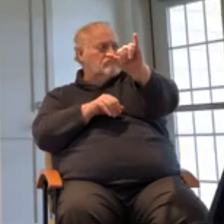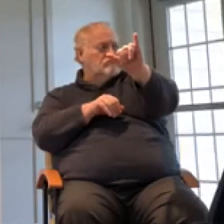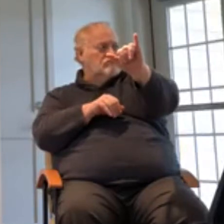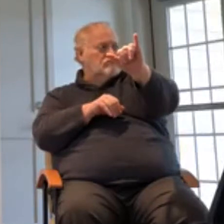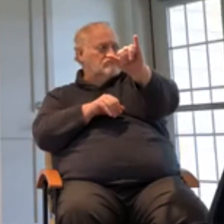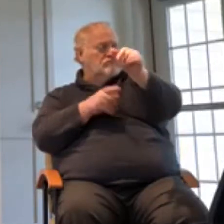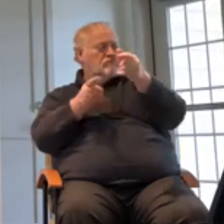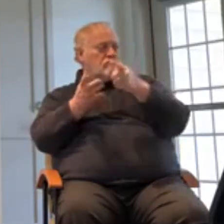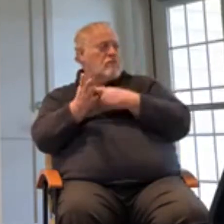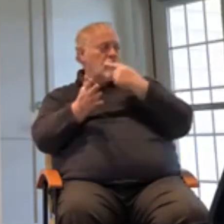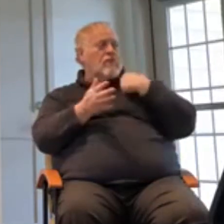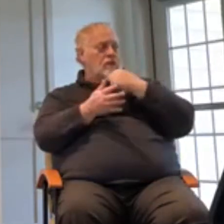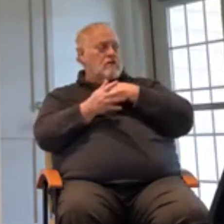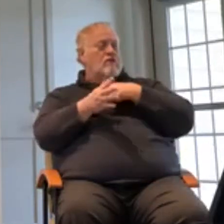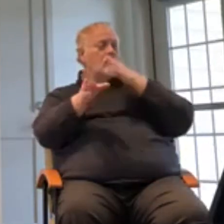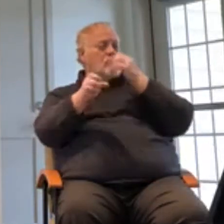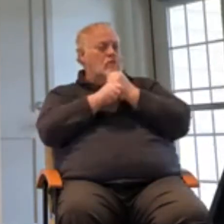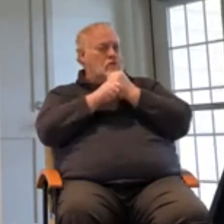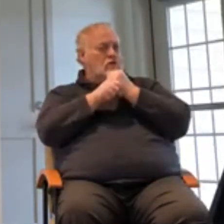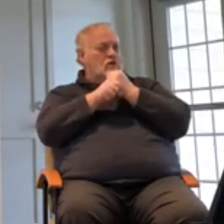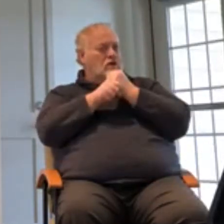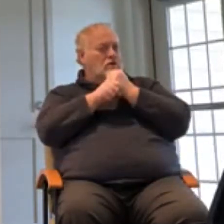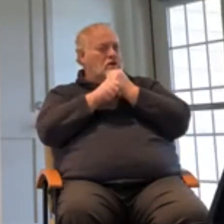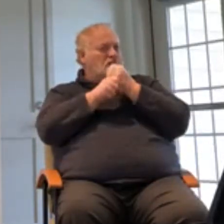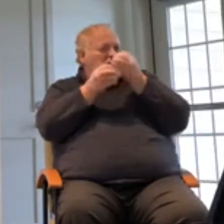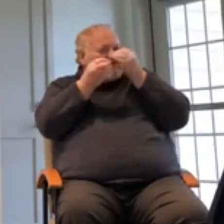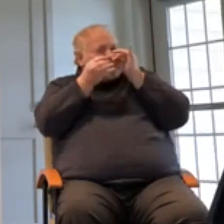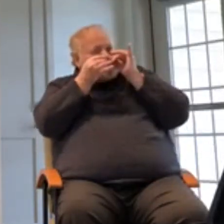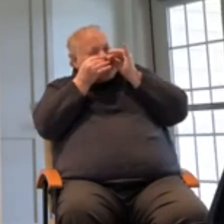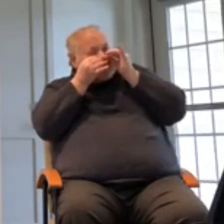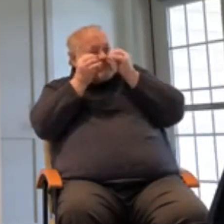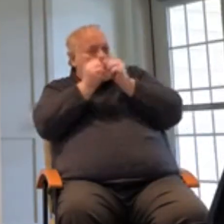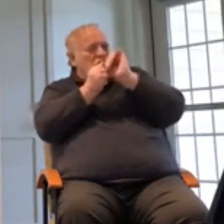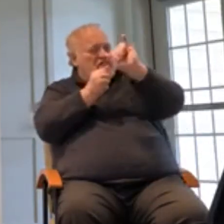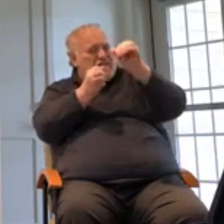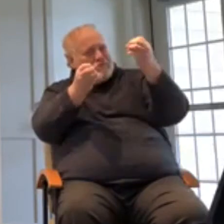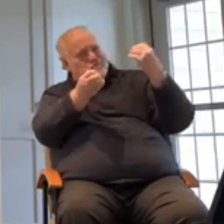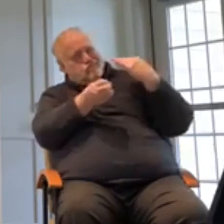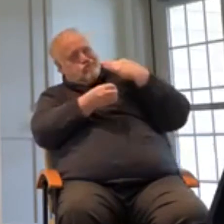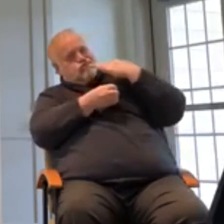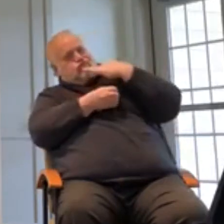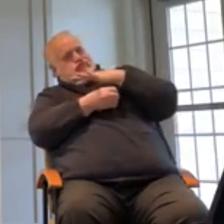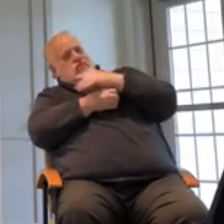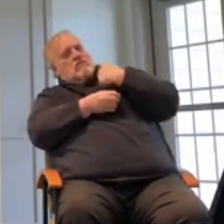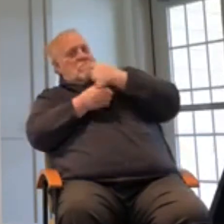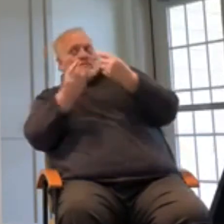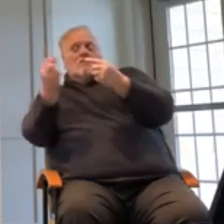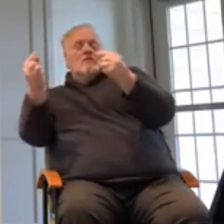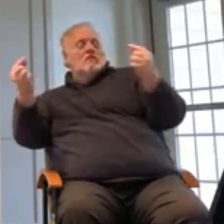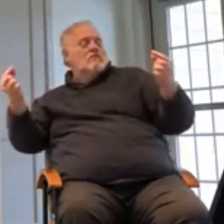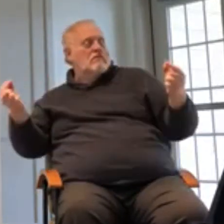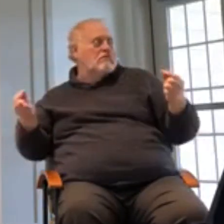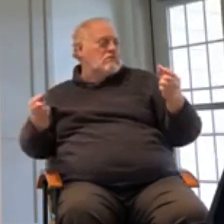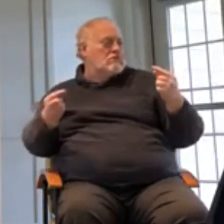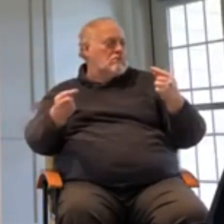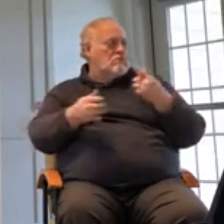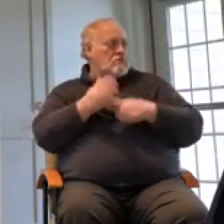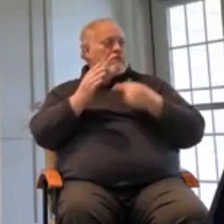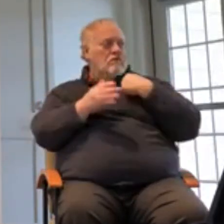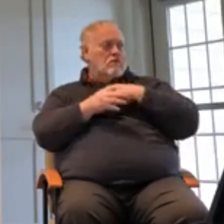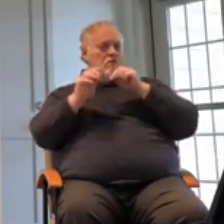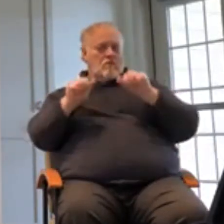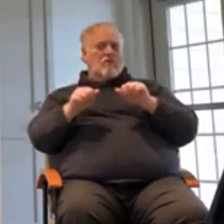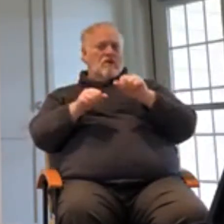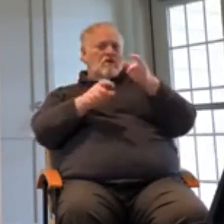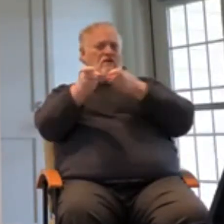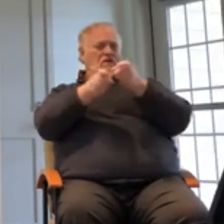Because once we get in infested with that, we're going to do whatever we can. It's going to